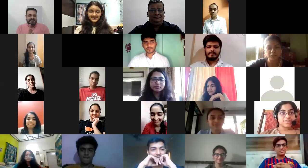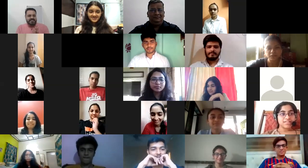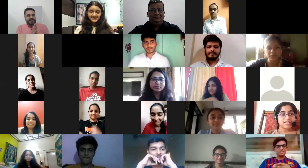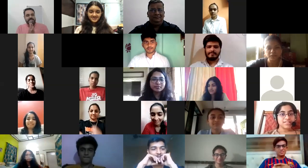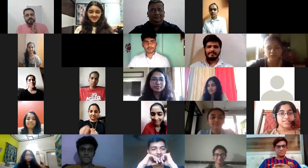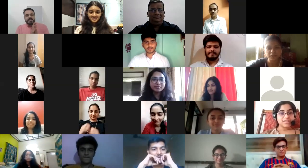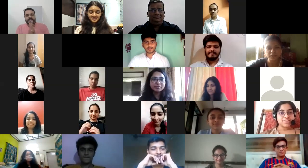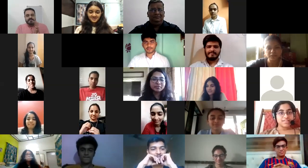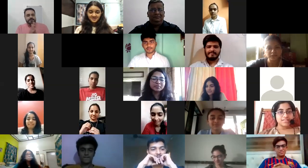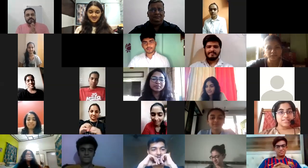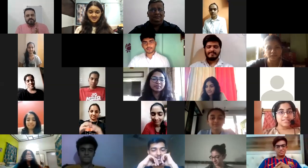Okay. So